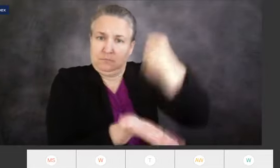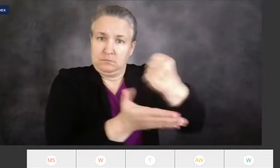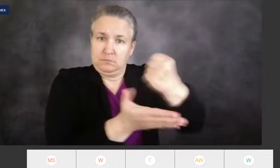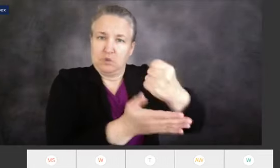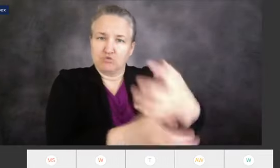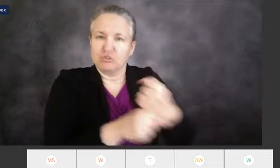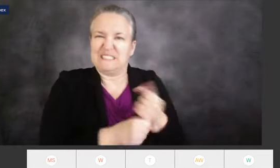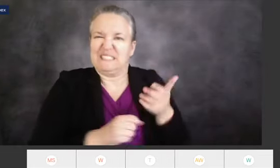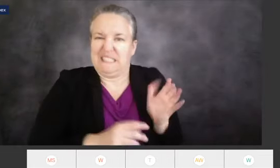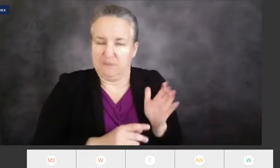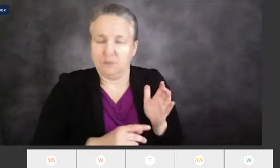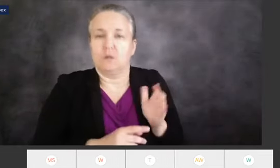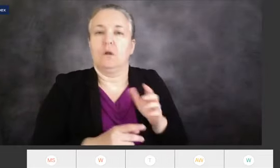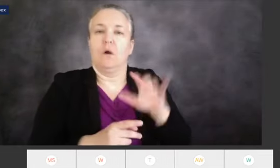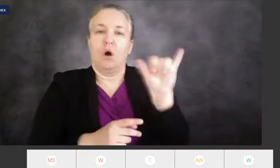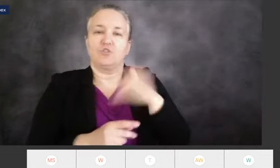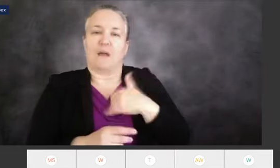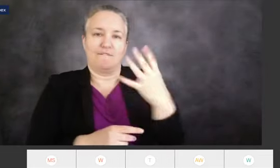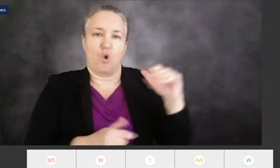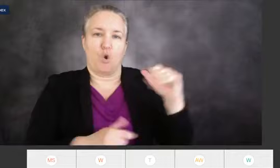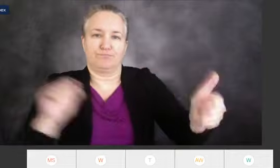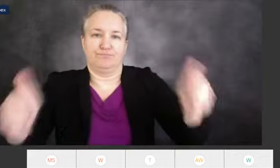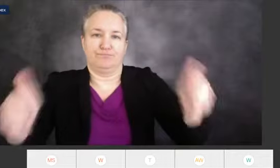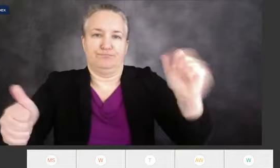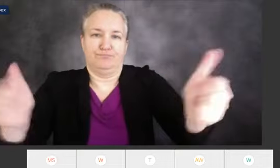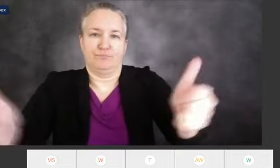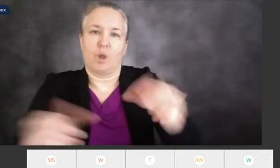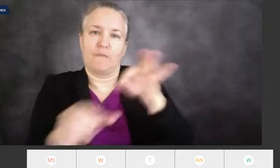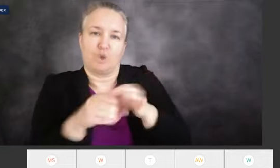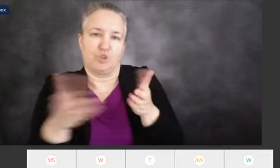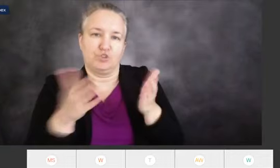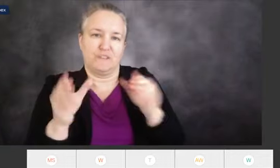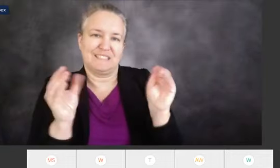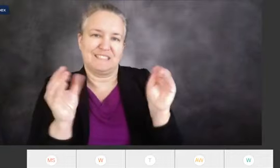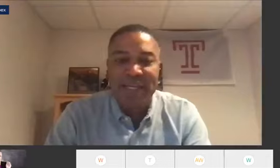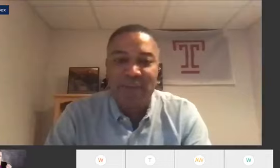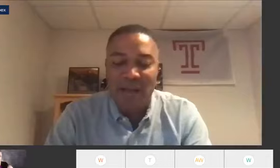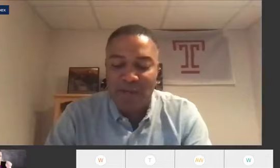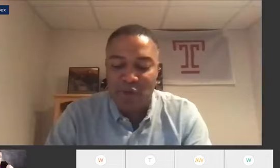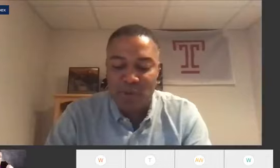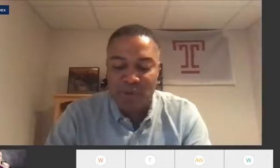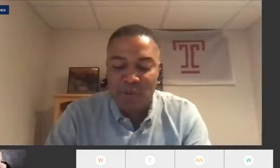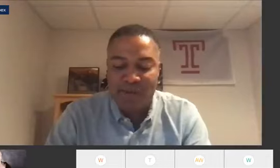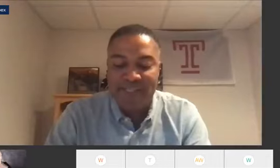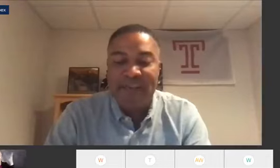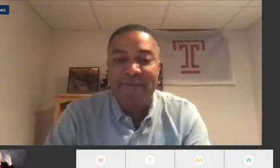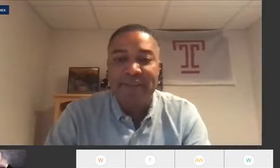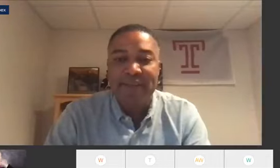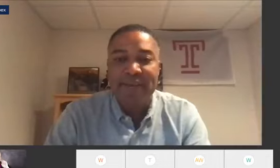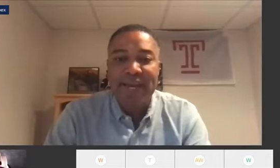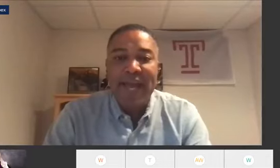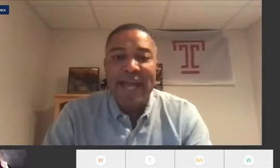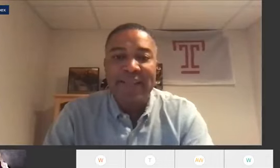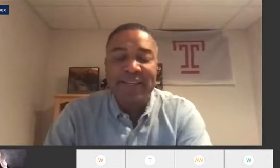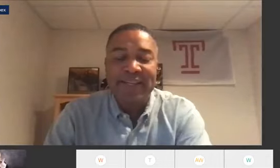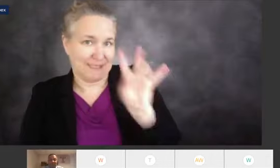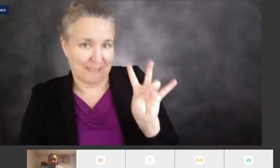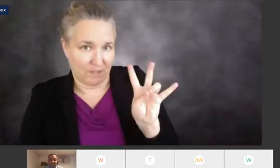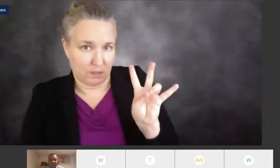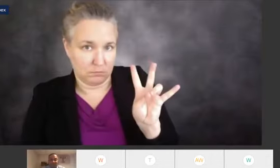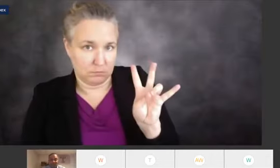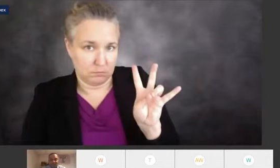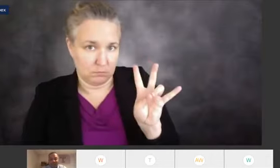have our 4 satellite Voter Services offices, which will remain open until October 27th. And at